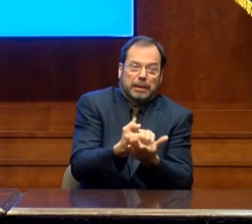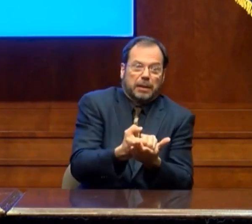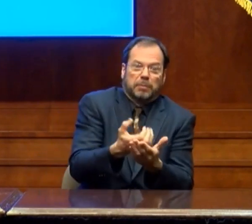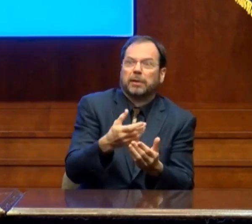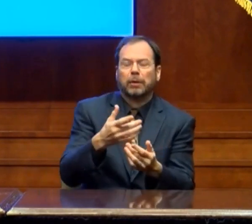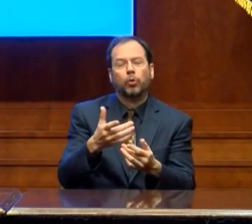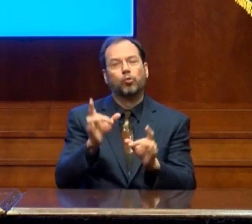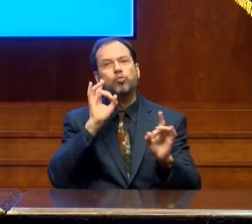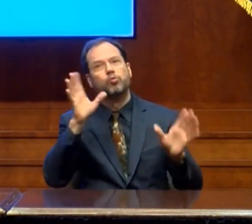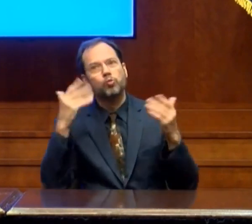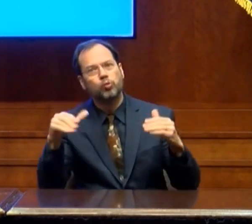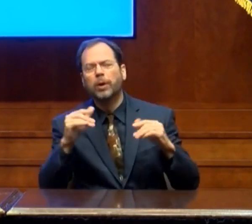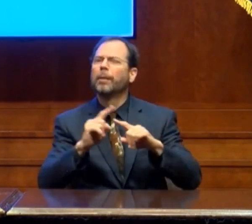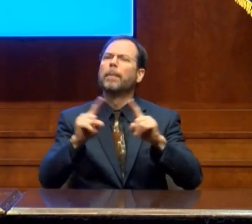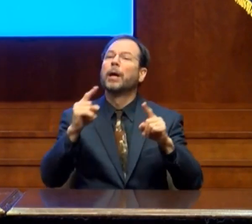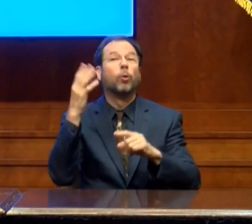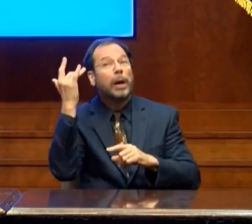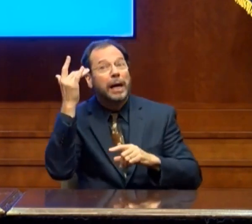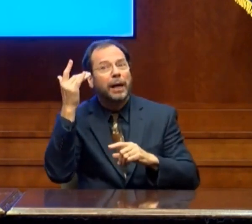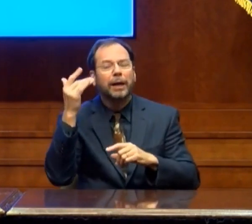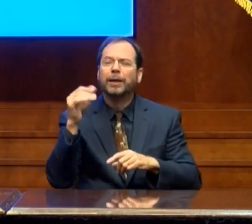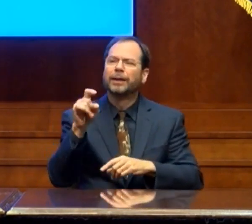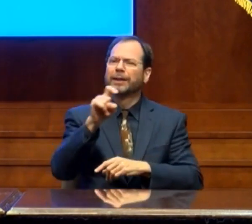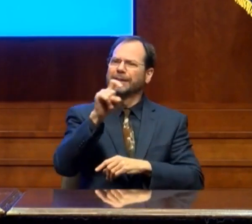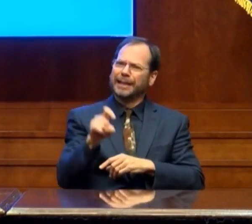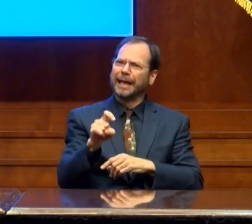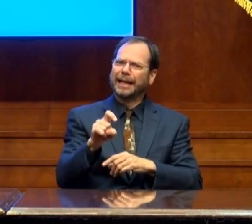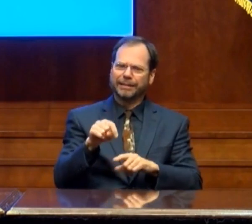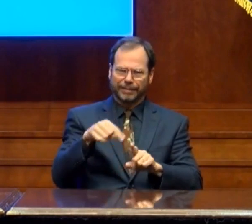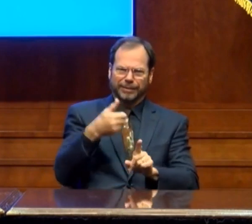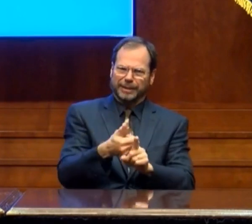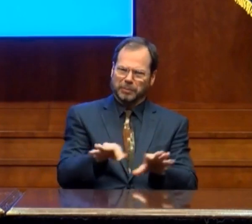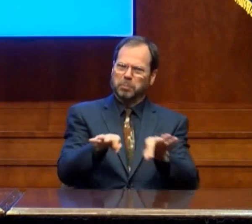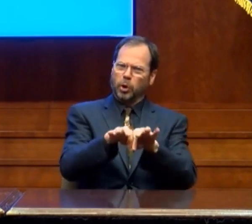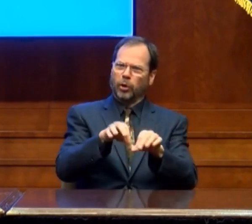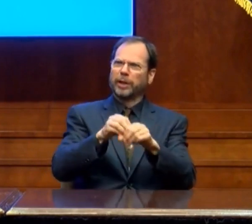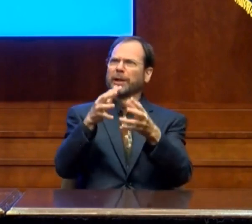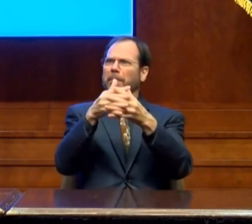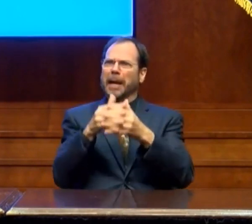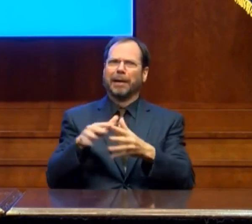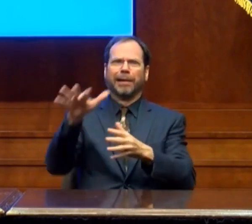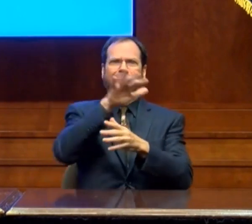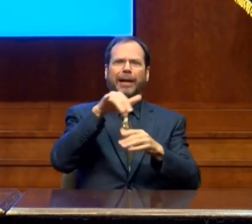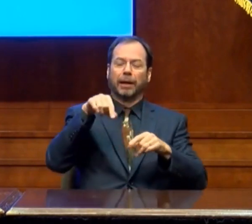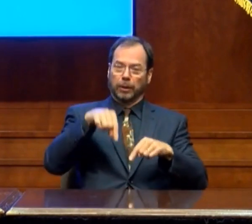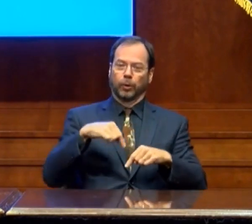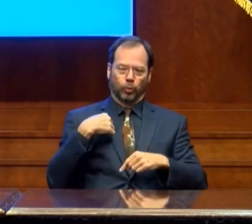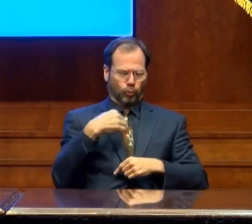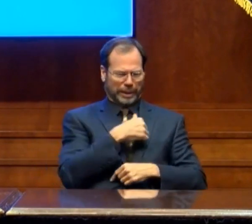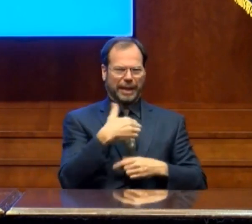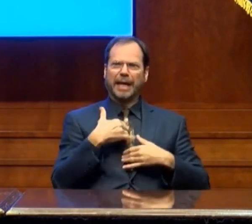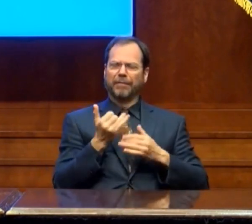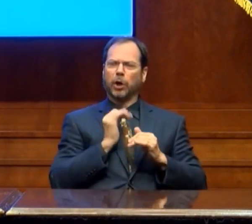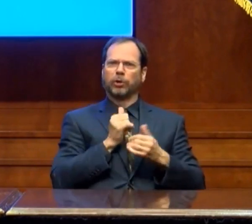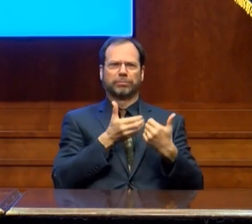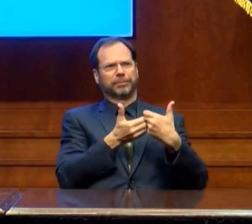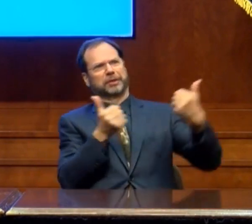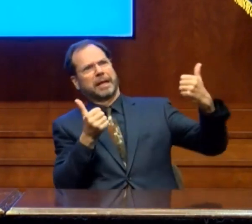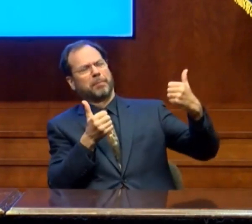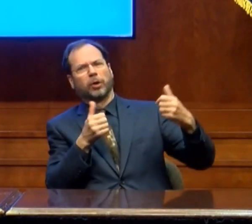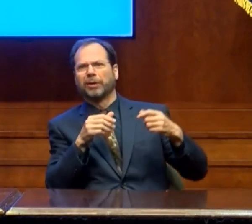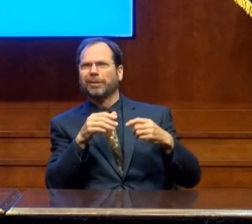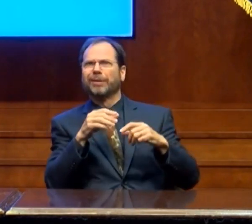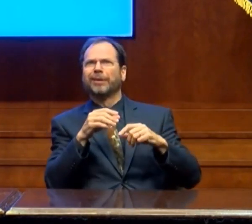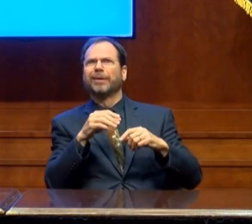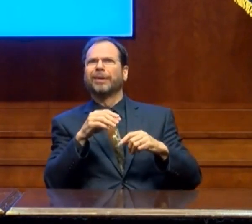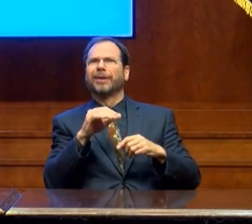but also because of the importance of Texas and the United States of America maintaining an independent energy sector that America